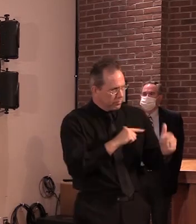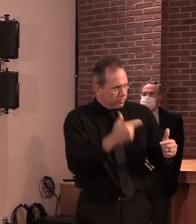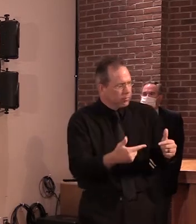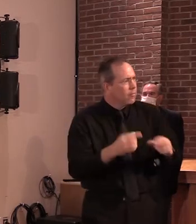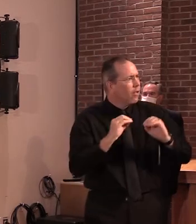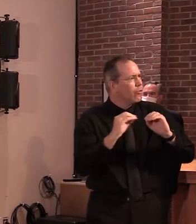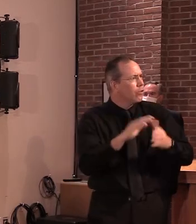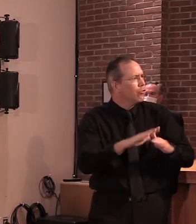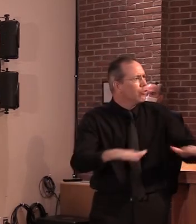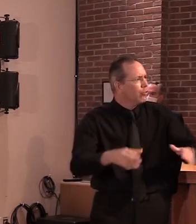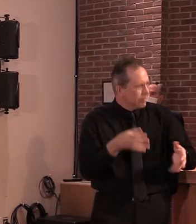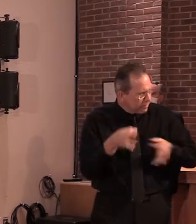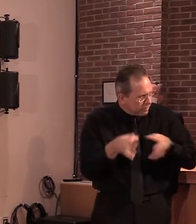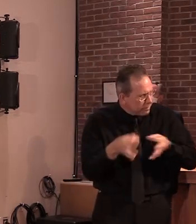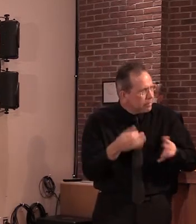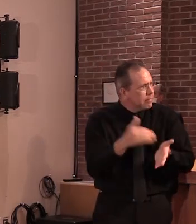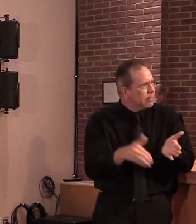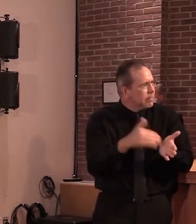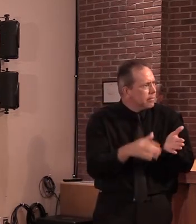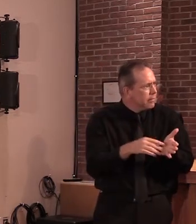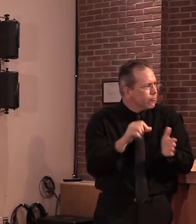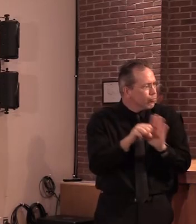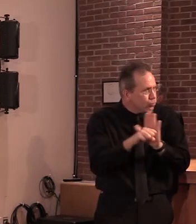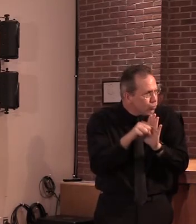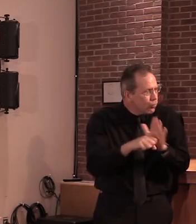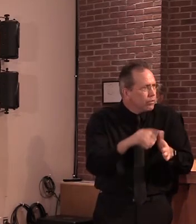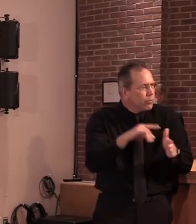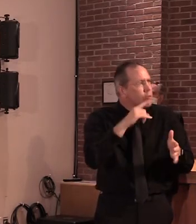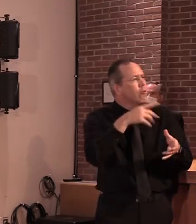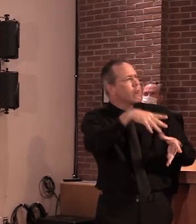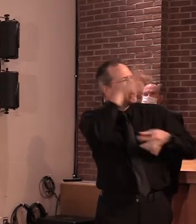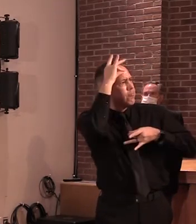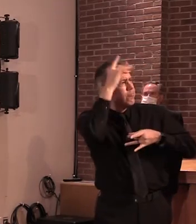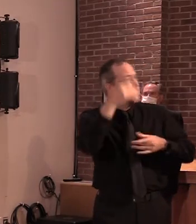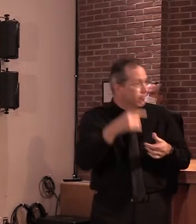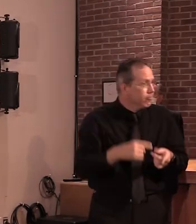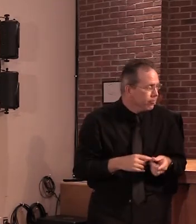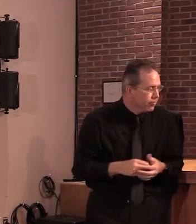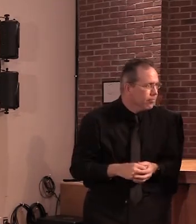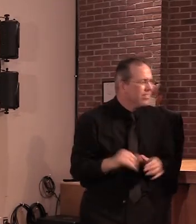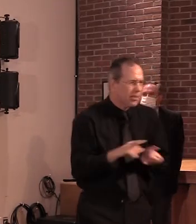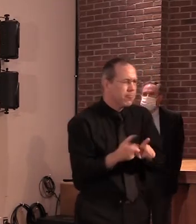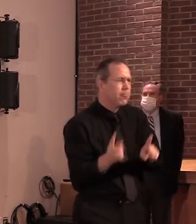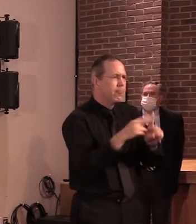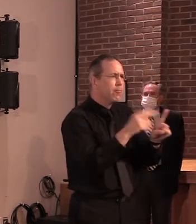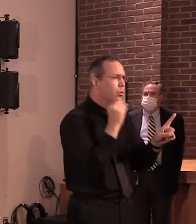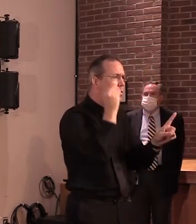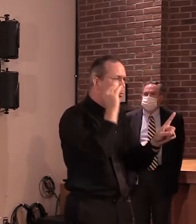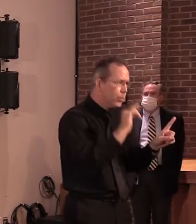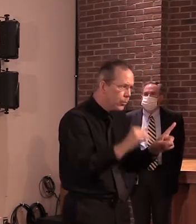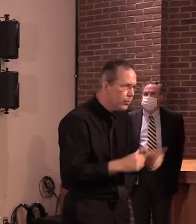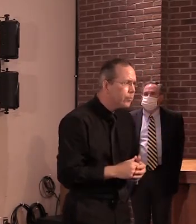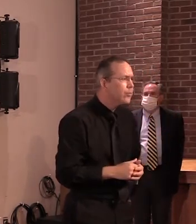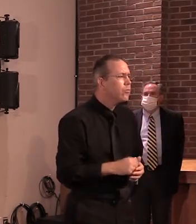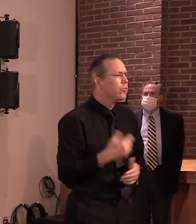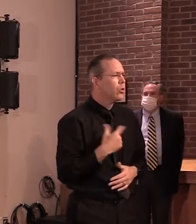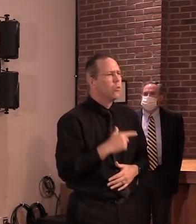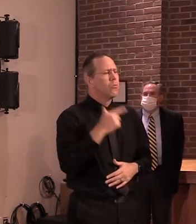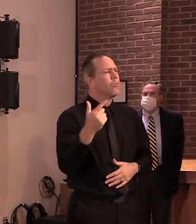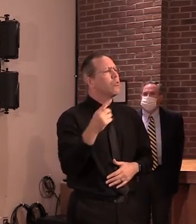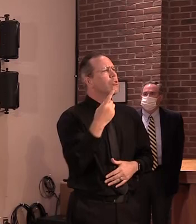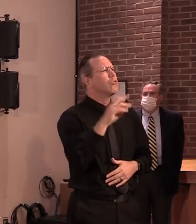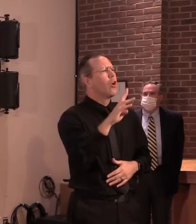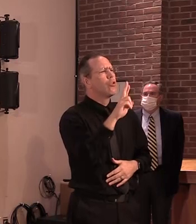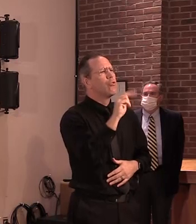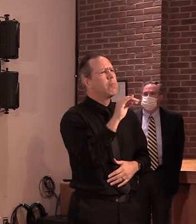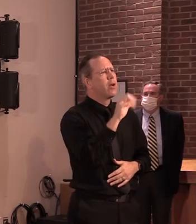home. Now I'd like to introduce Dr. Rebecca Bell, a pediatrician and specialist